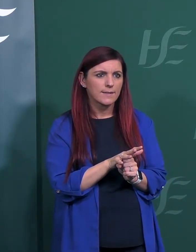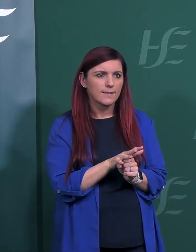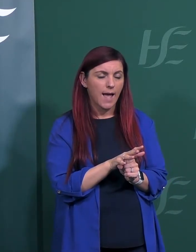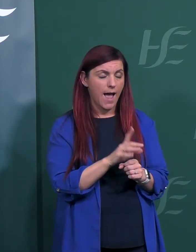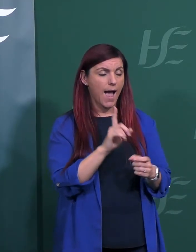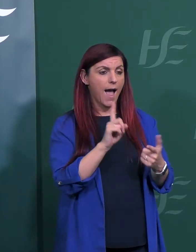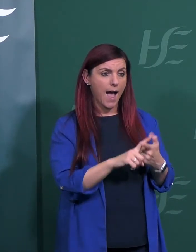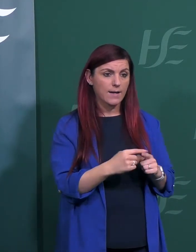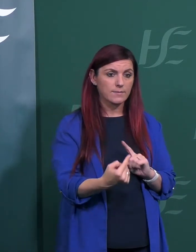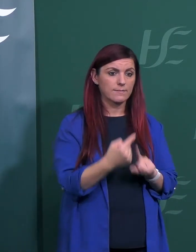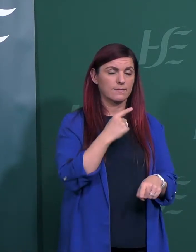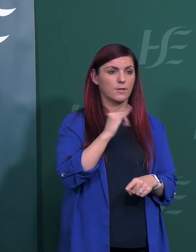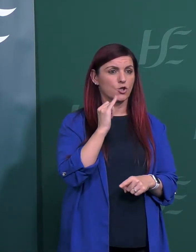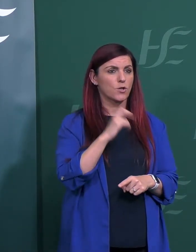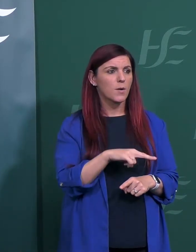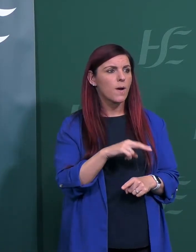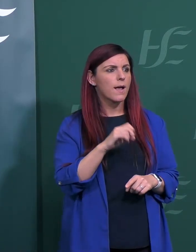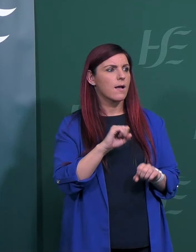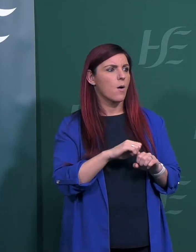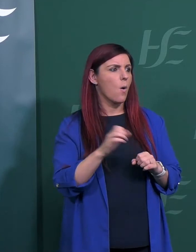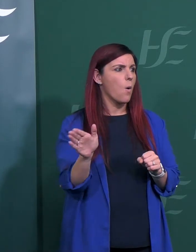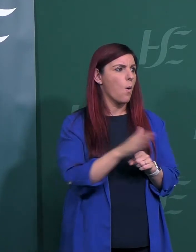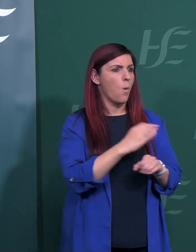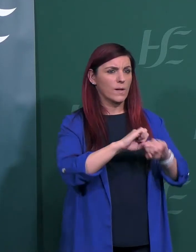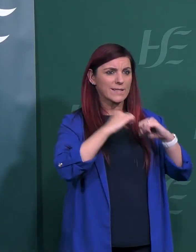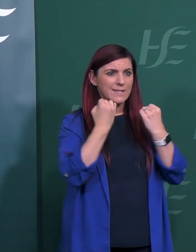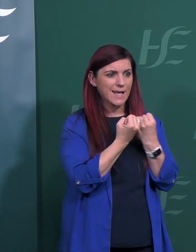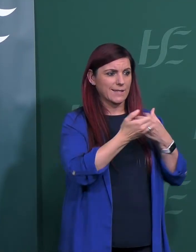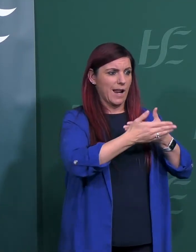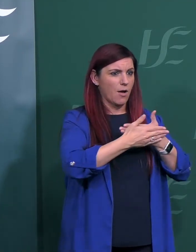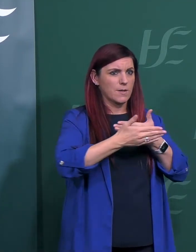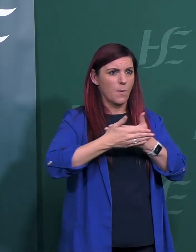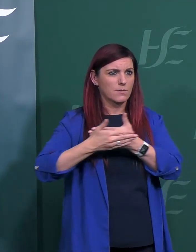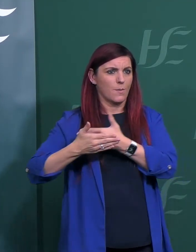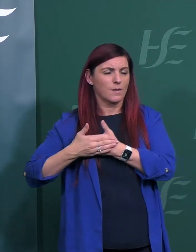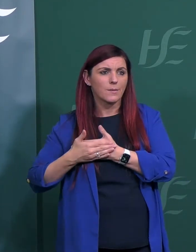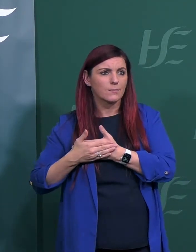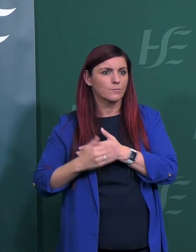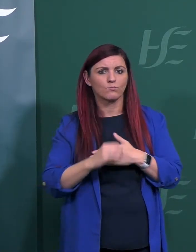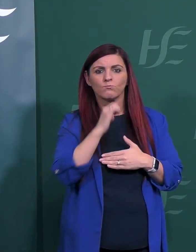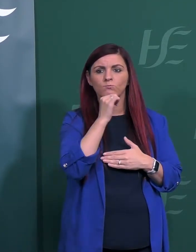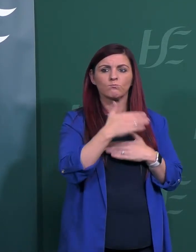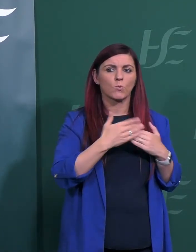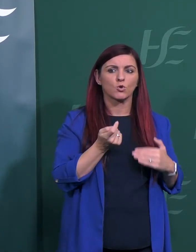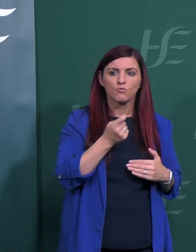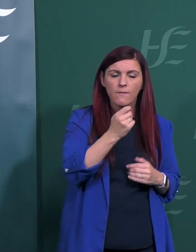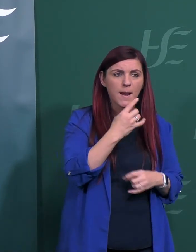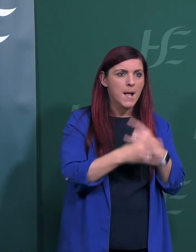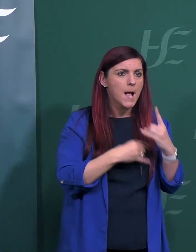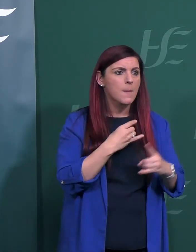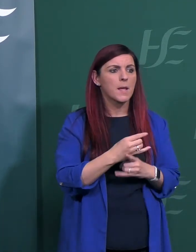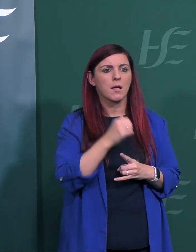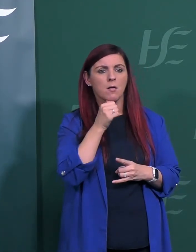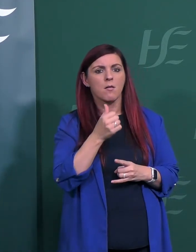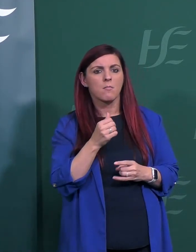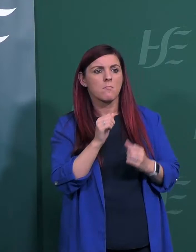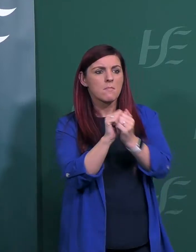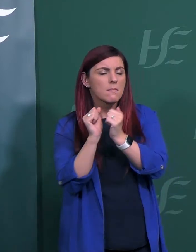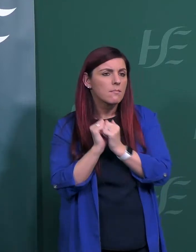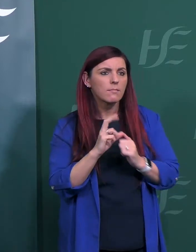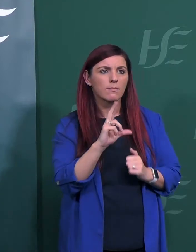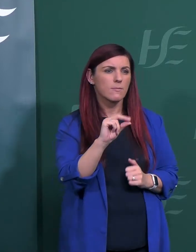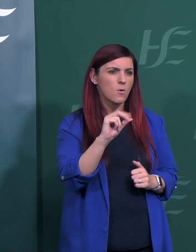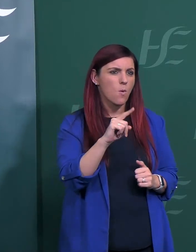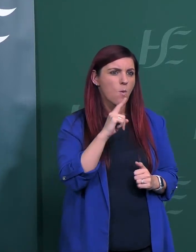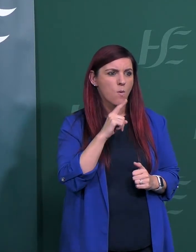equally in society, the whole society was under lockdown. There was not very much travel going on. We were treating a